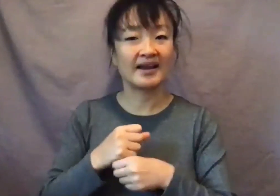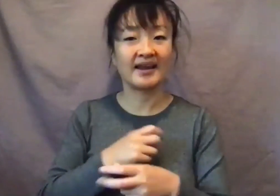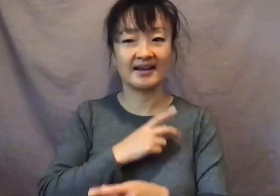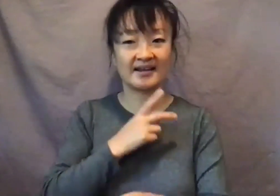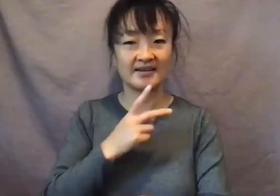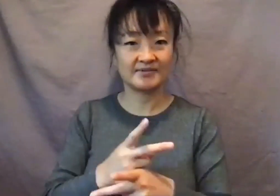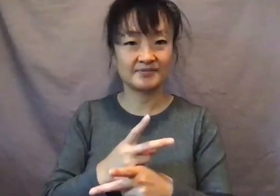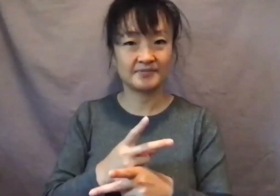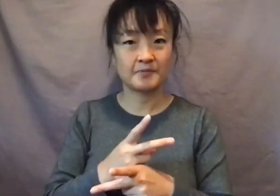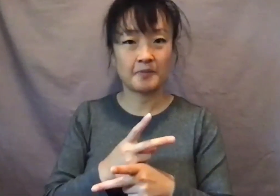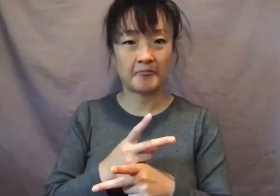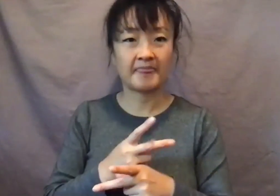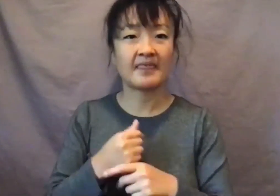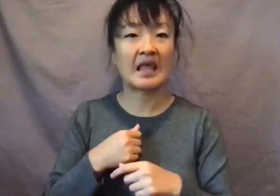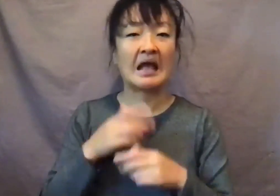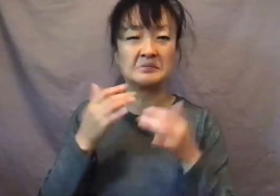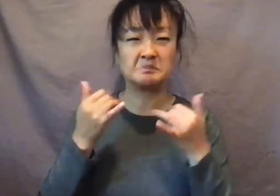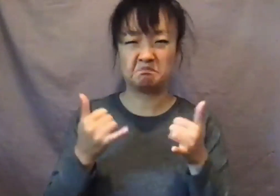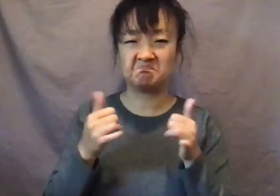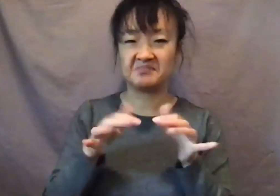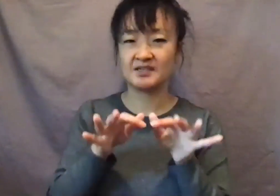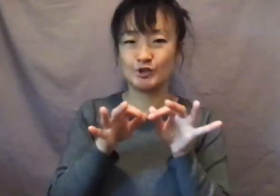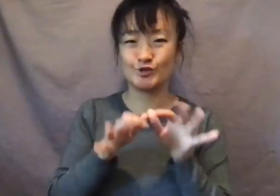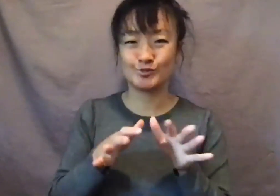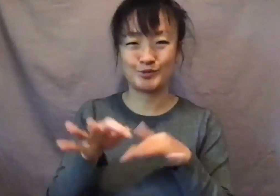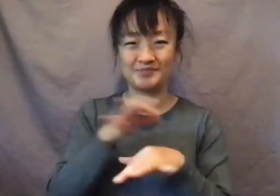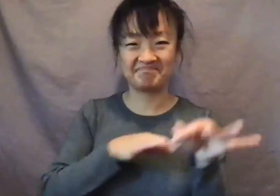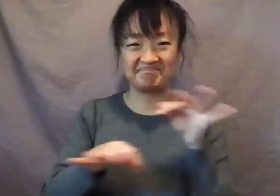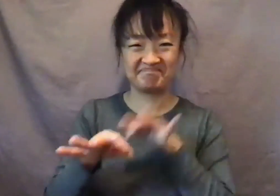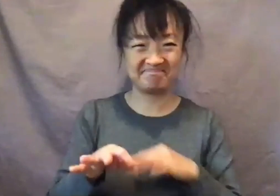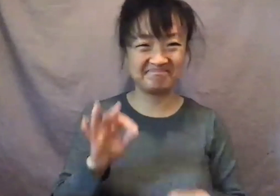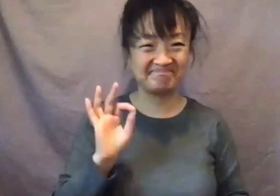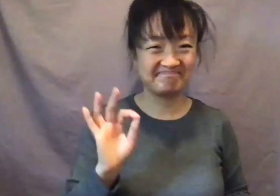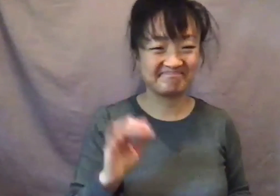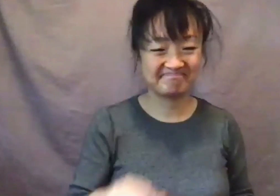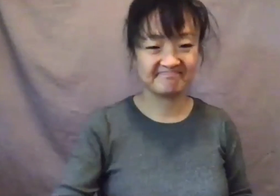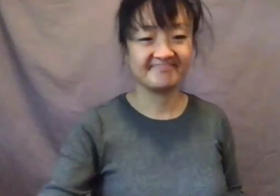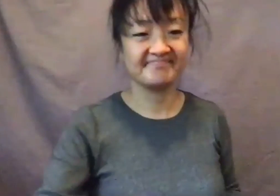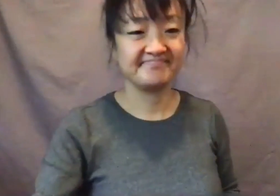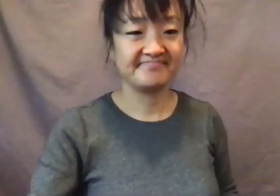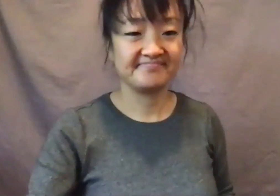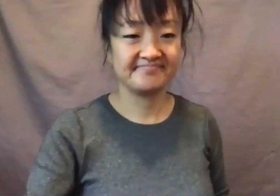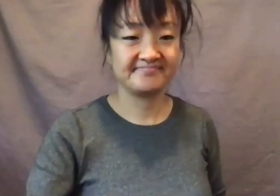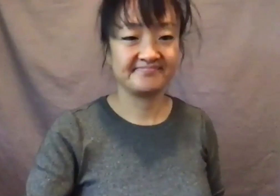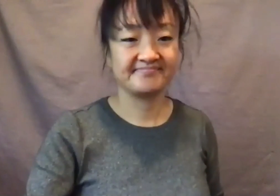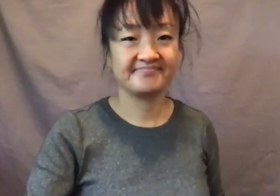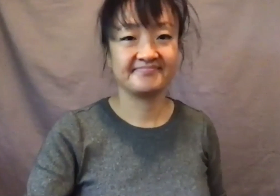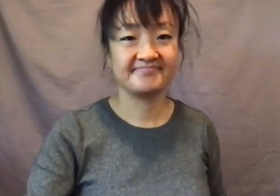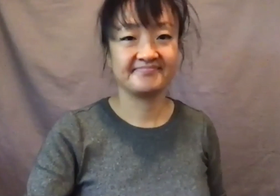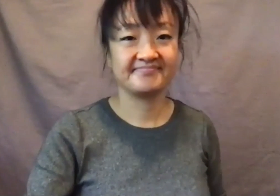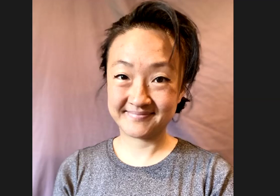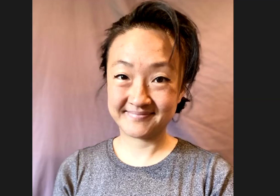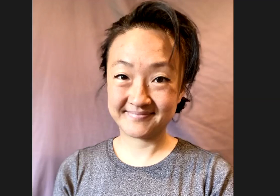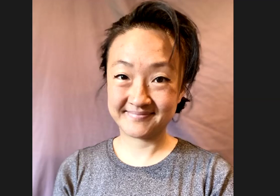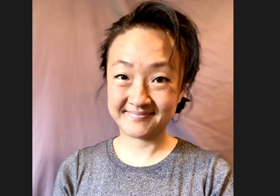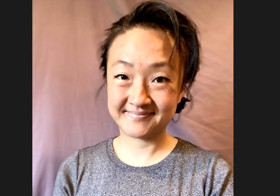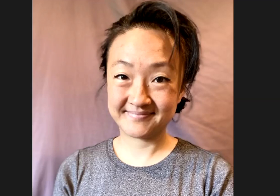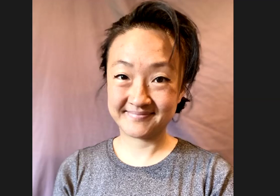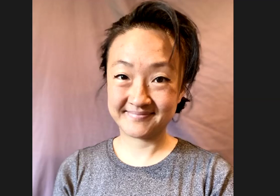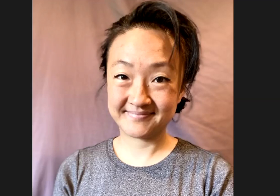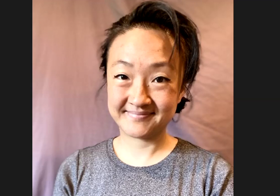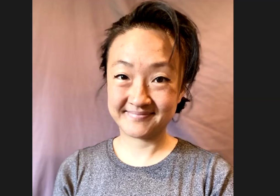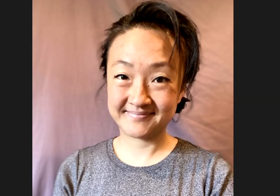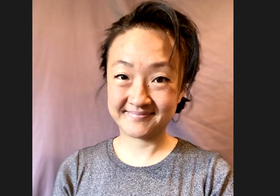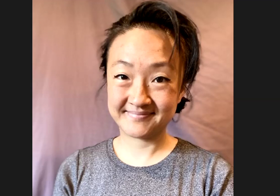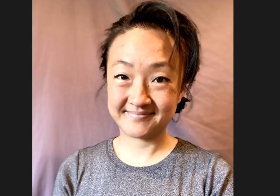milk products with it without it going bad. That's how people survived. That was like the gift from the gods.